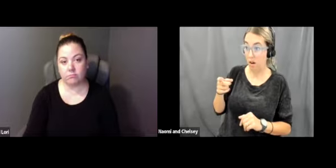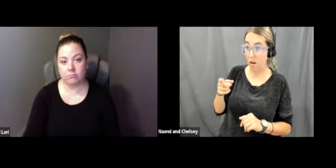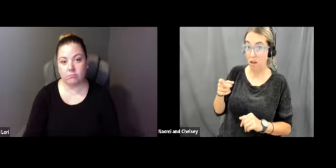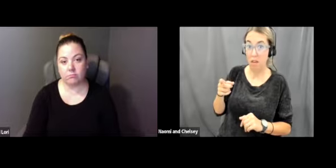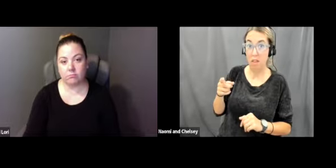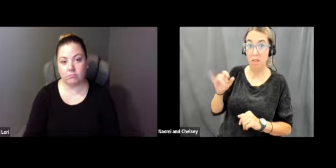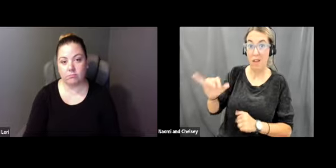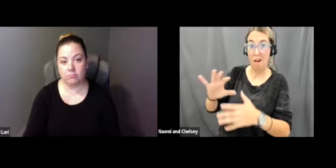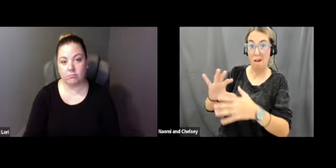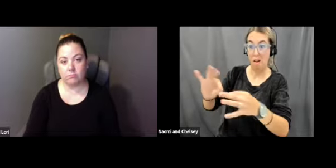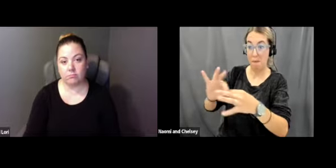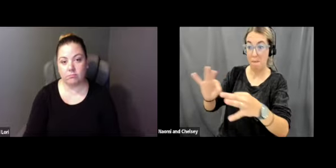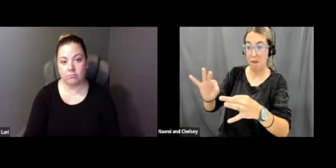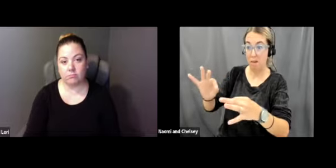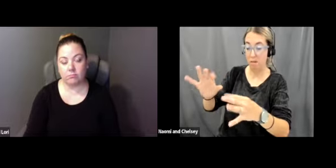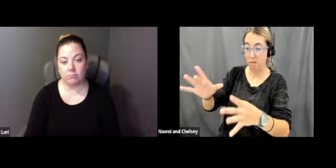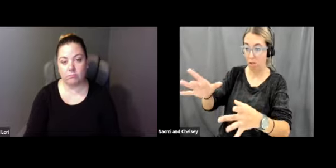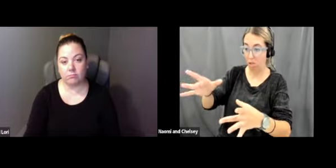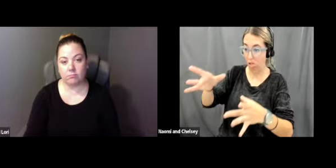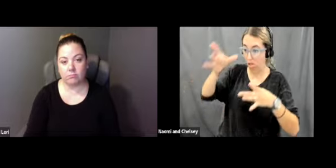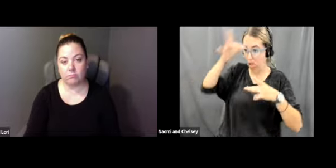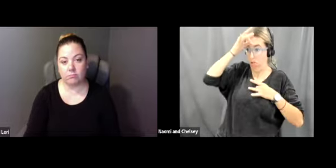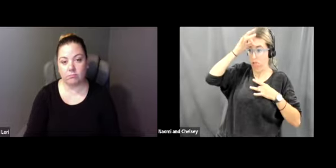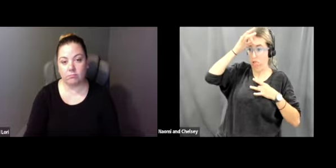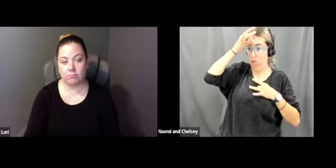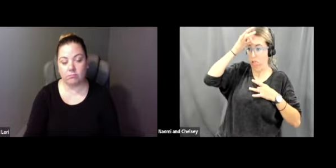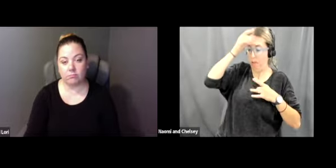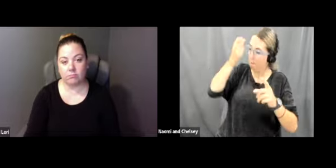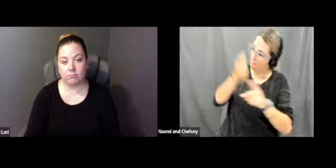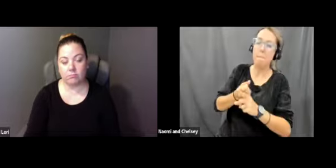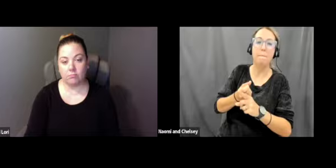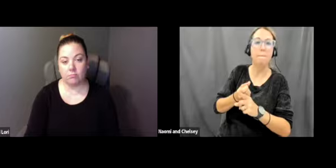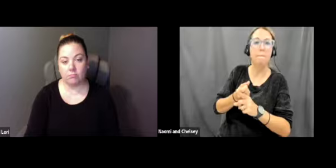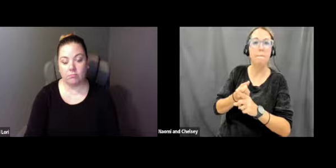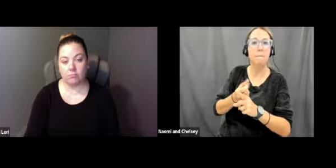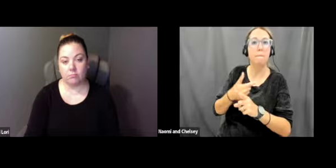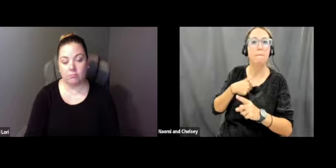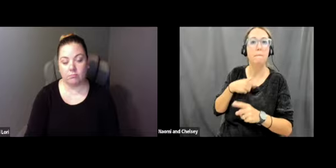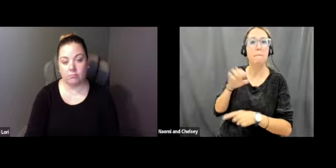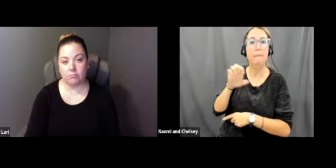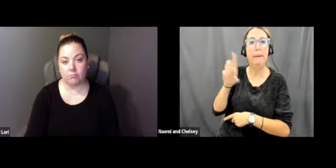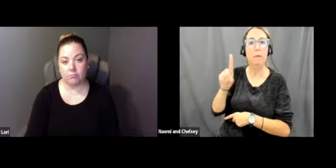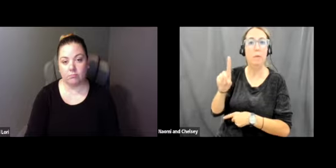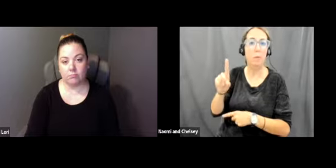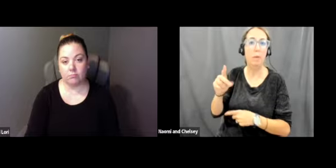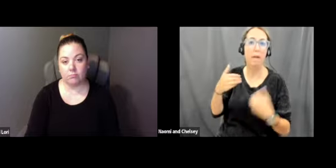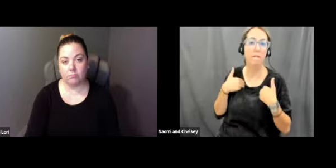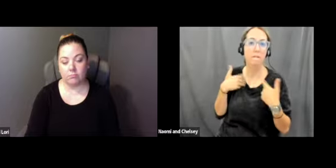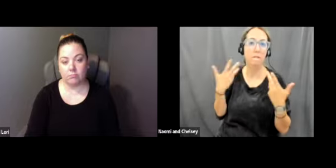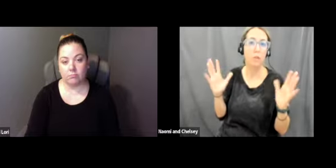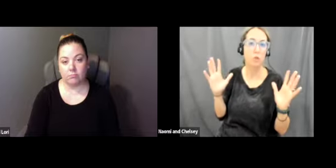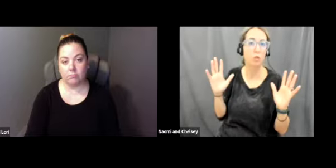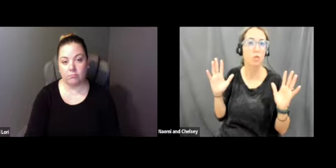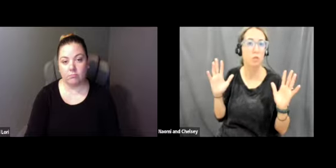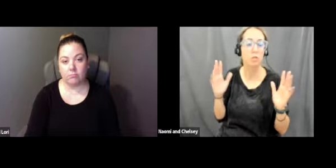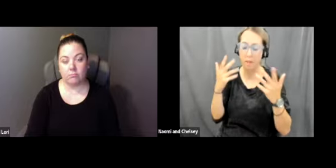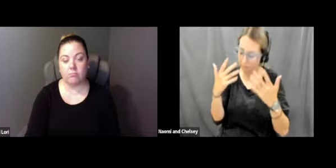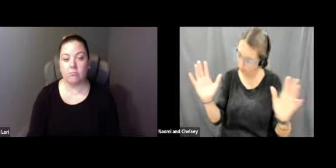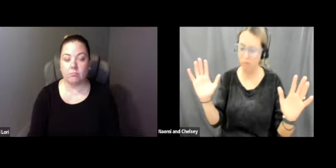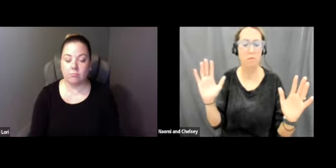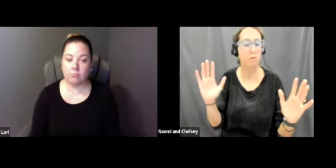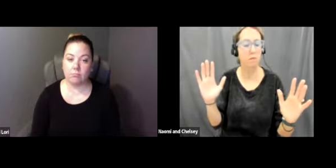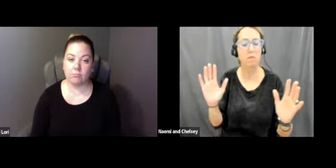That moment. And I started engaging in really unhealthy behaviors that were harmful to my body. And if you had asked me at the